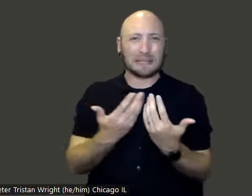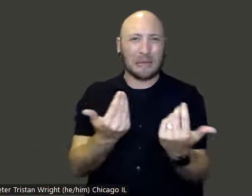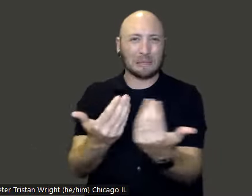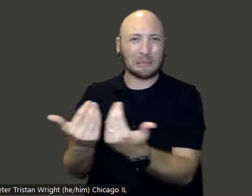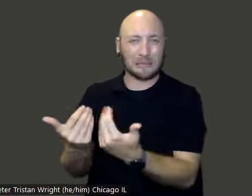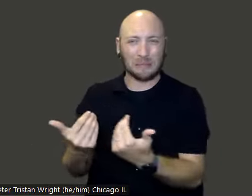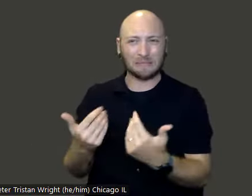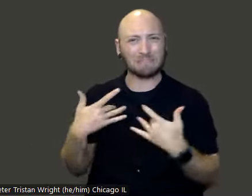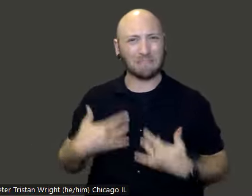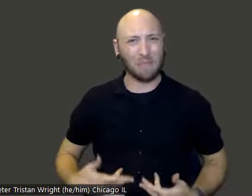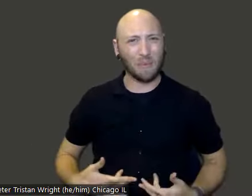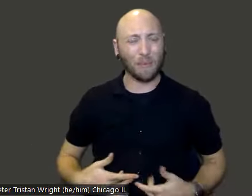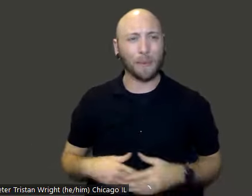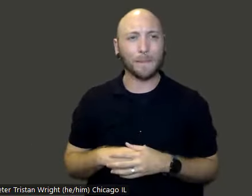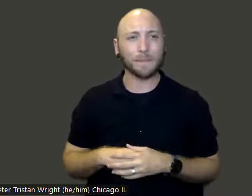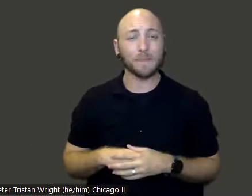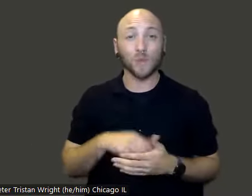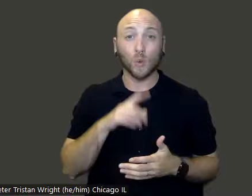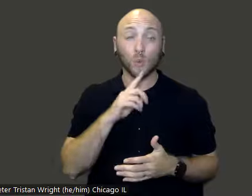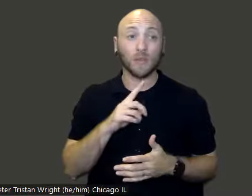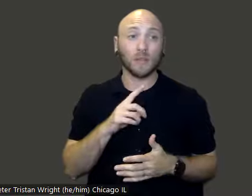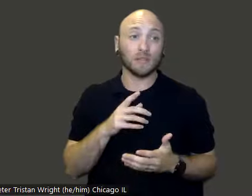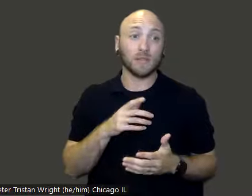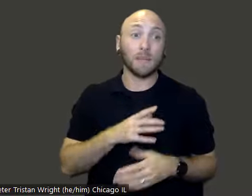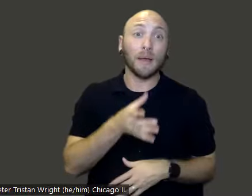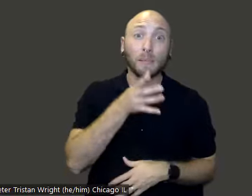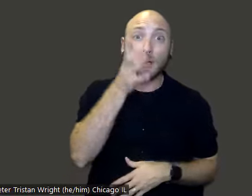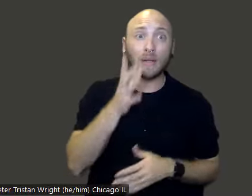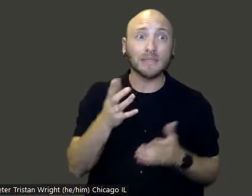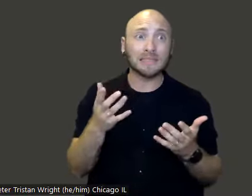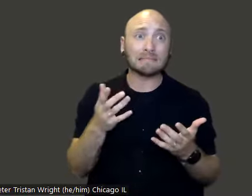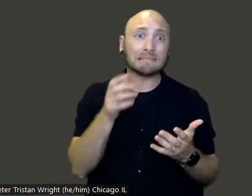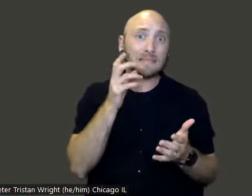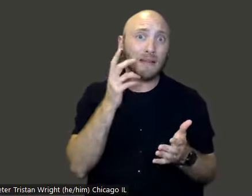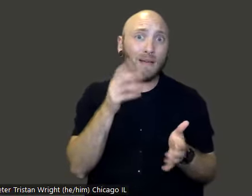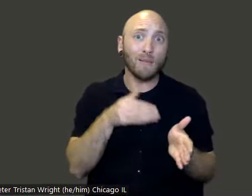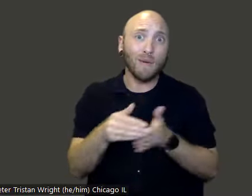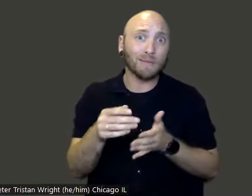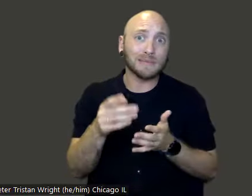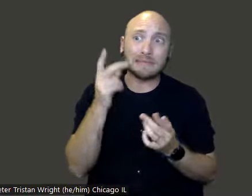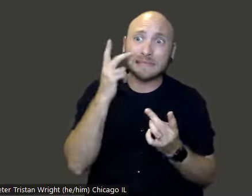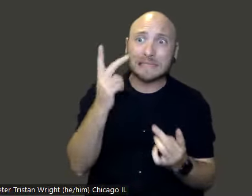I didn't see my mom much. I didn't see my dad much. I didn't really know what my dad was doing.